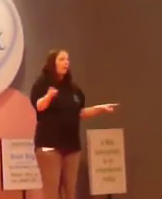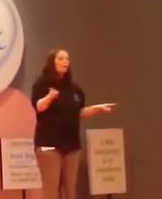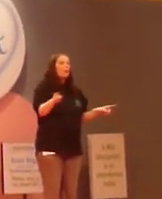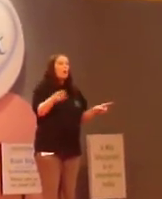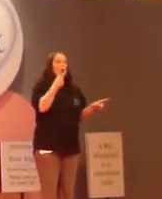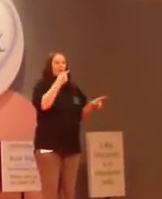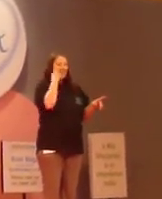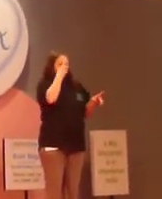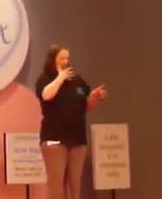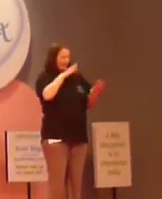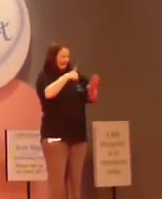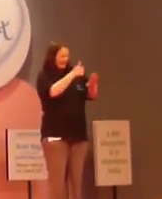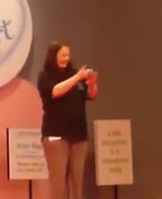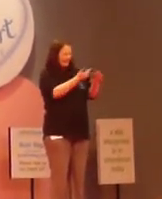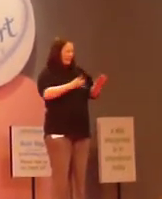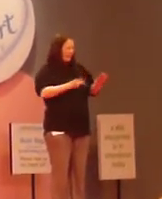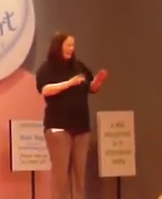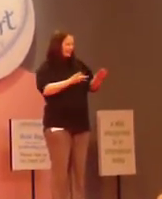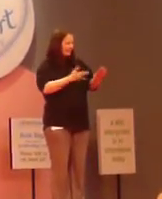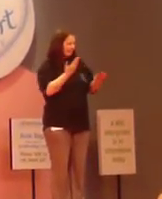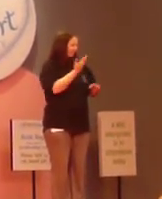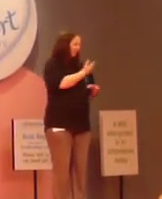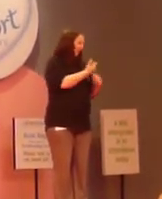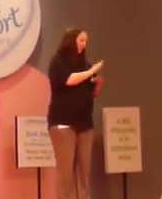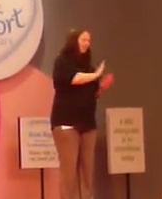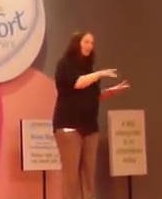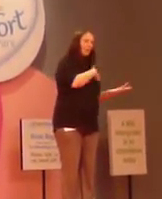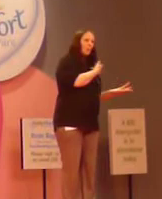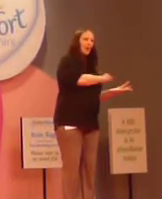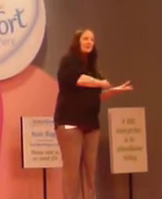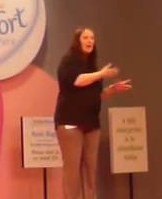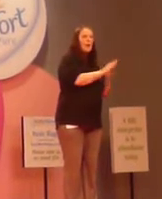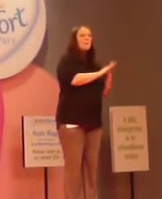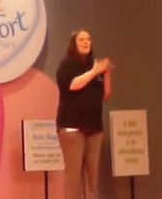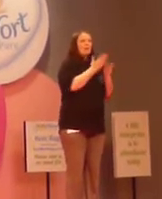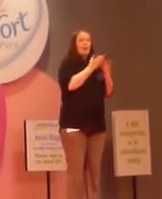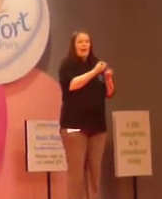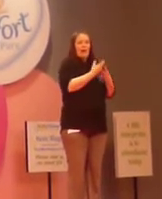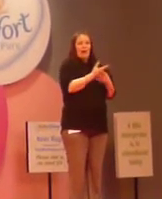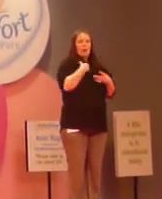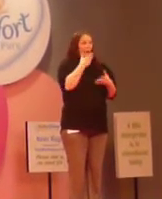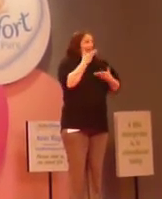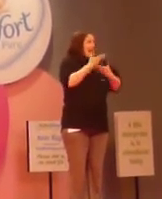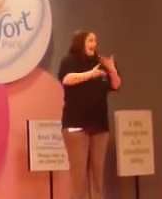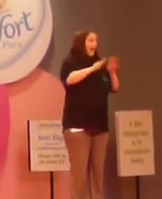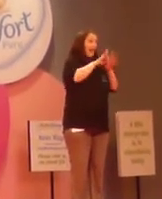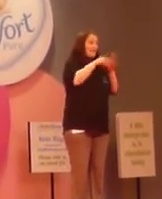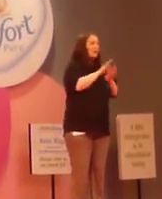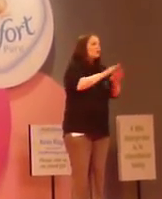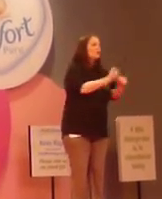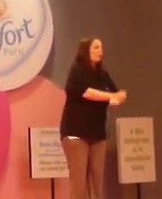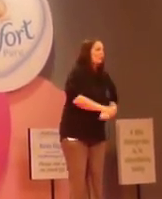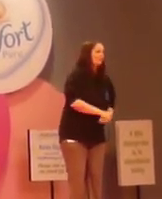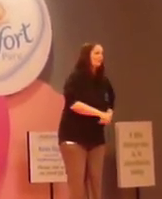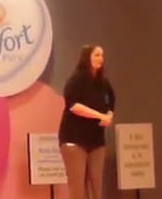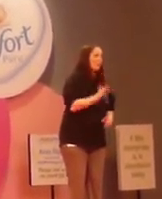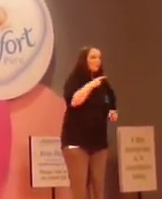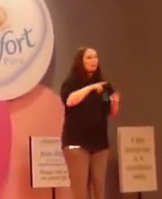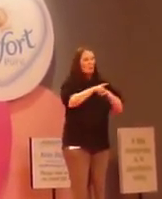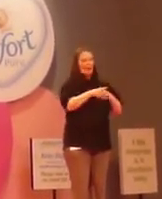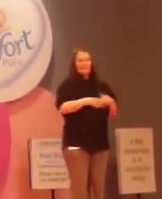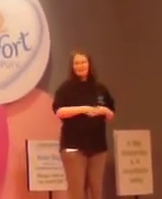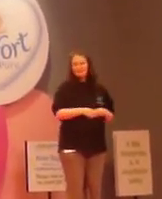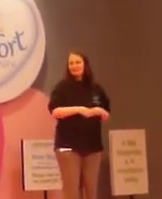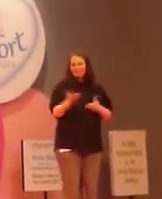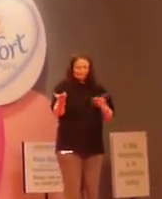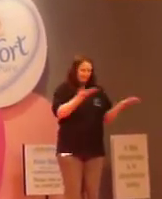that perhaps not wanting to go back to work either. Exactly. A few tips, which is basically everything I tell you, don't do. Okay. All right, then,